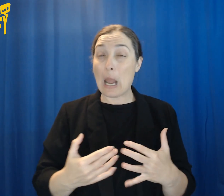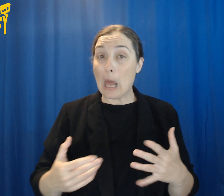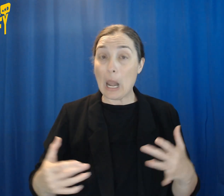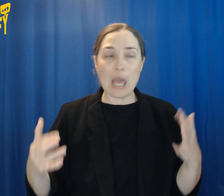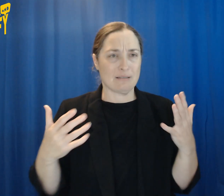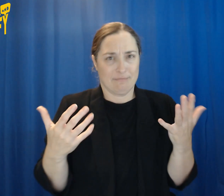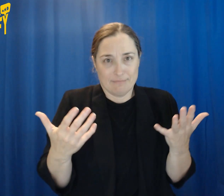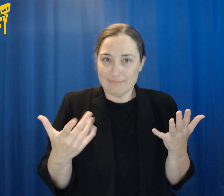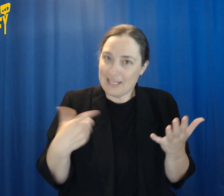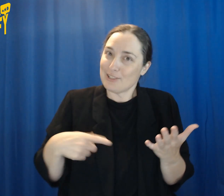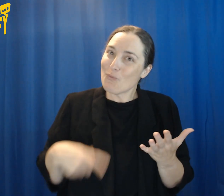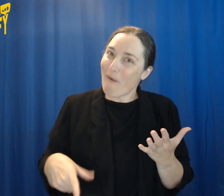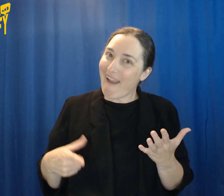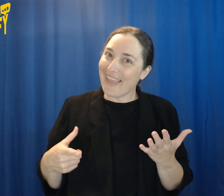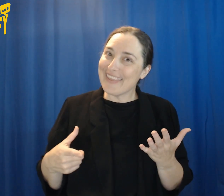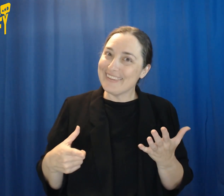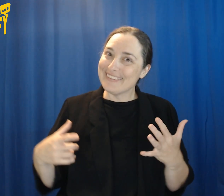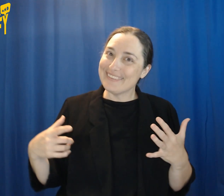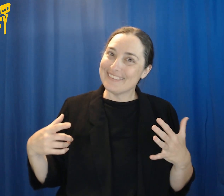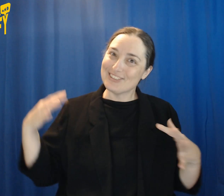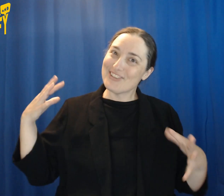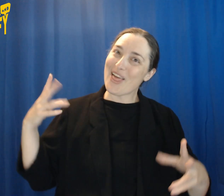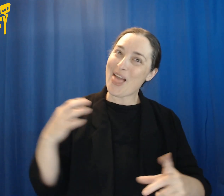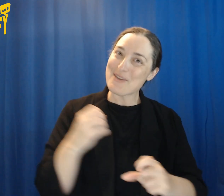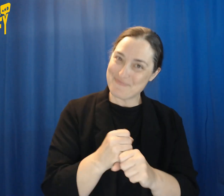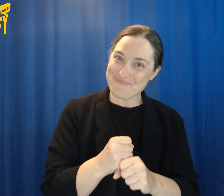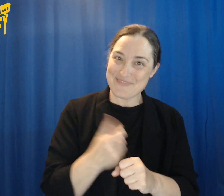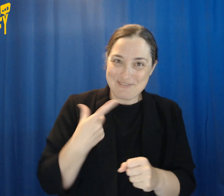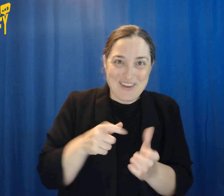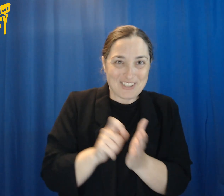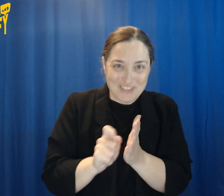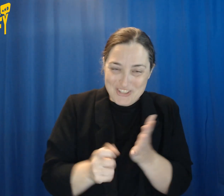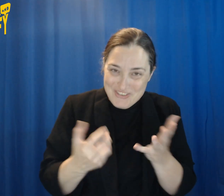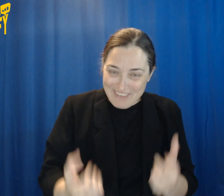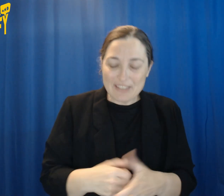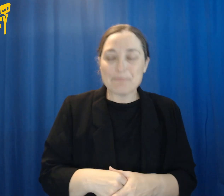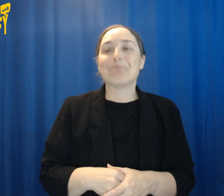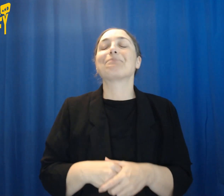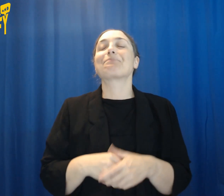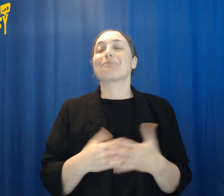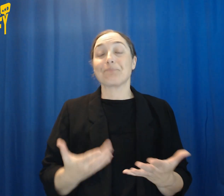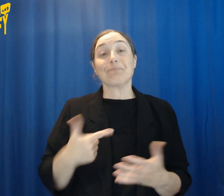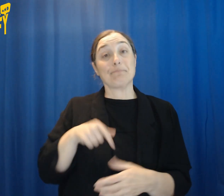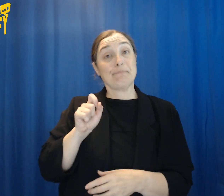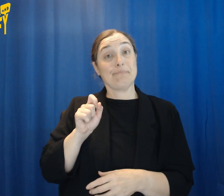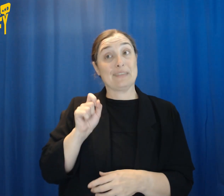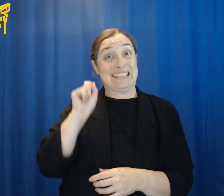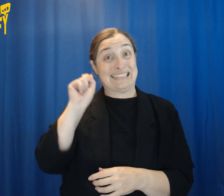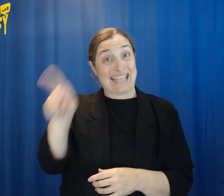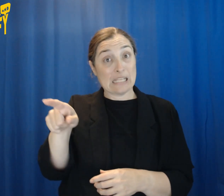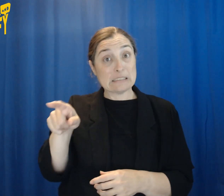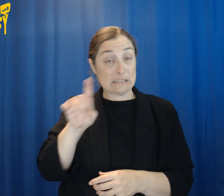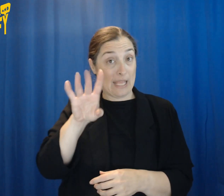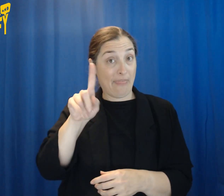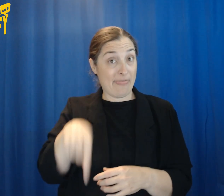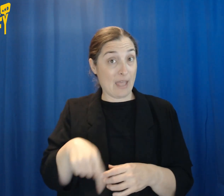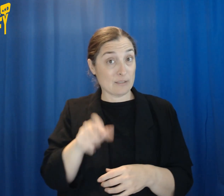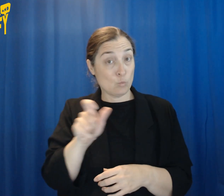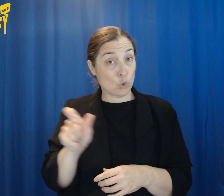all comes together in the end. That's why you keep a journal. And so I sent him 10,000 words of